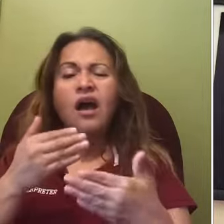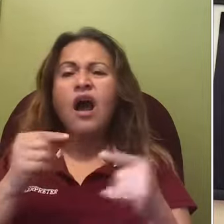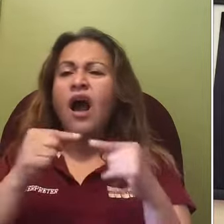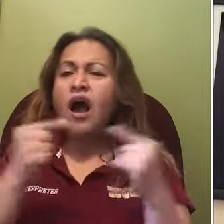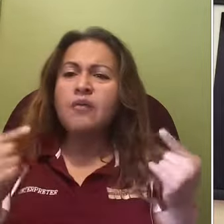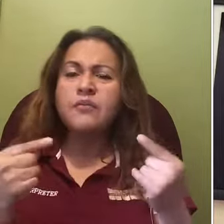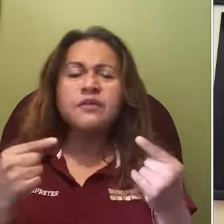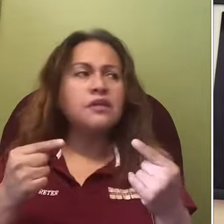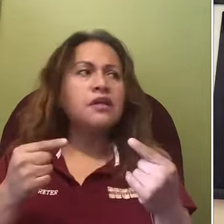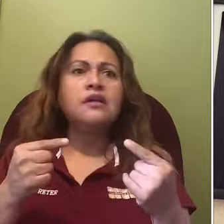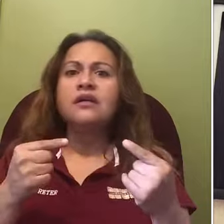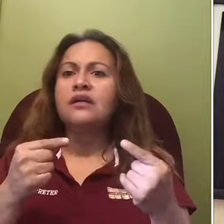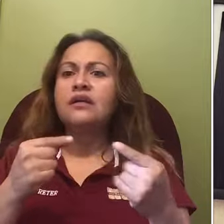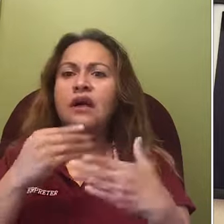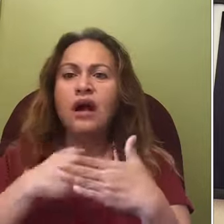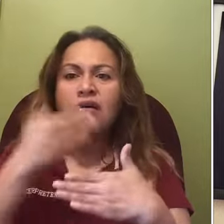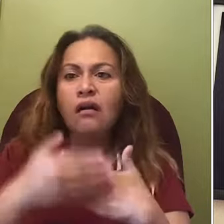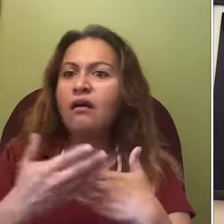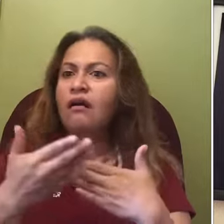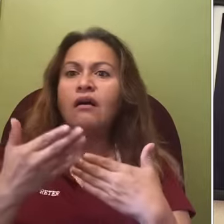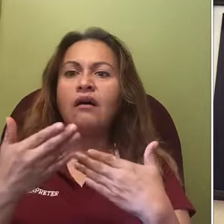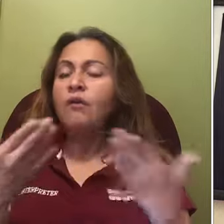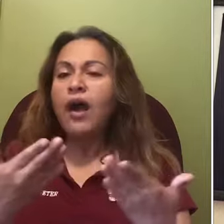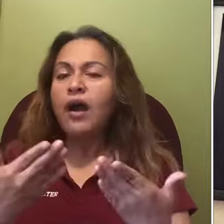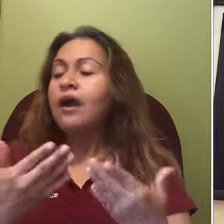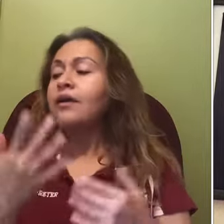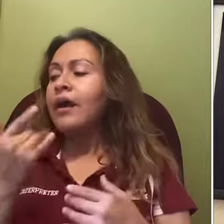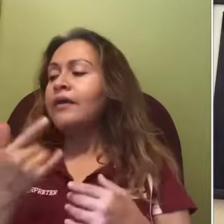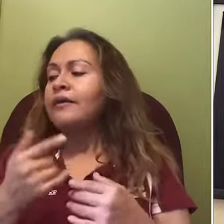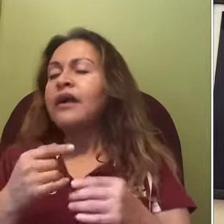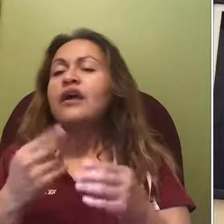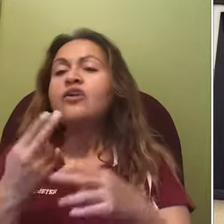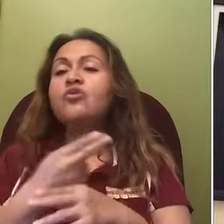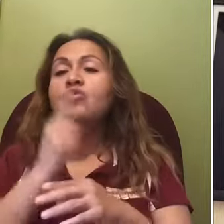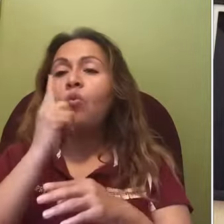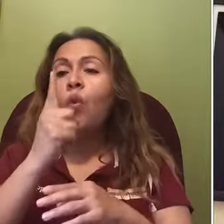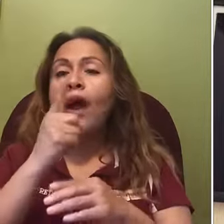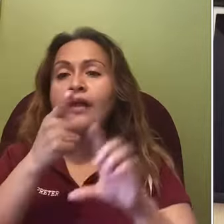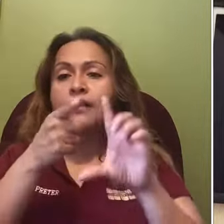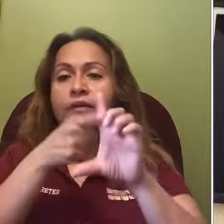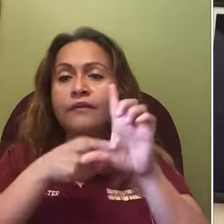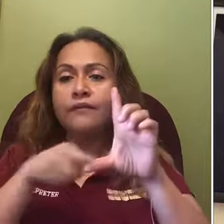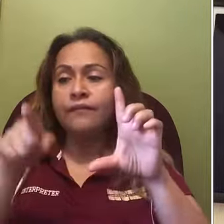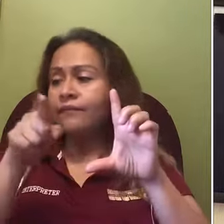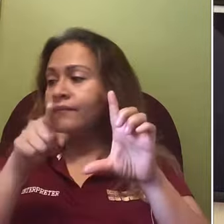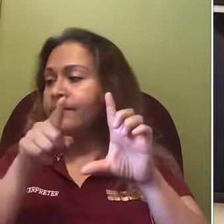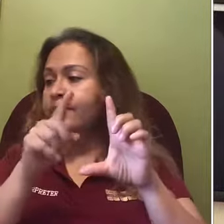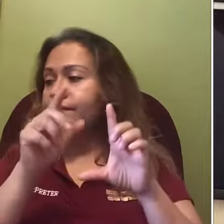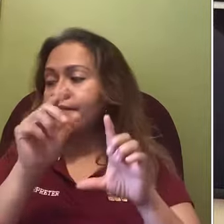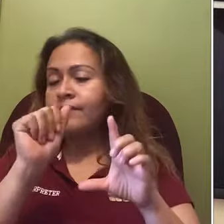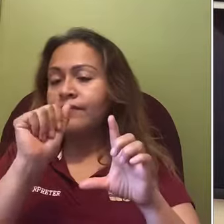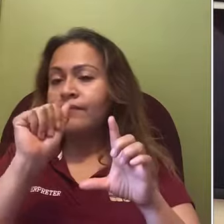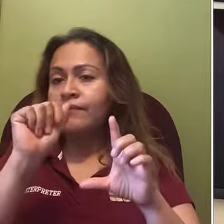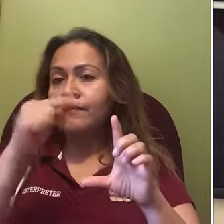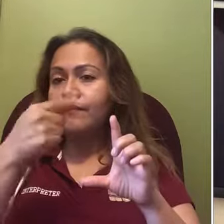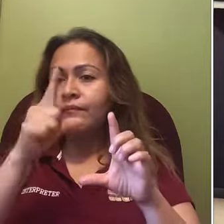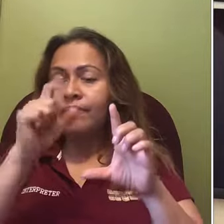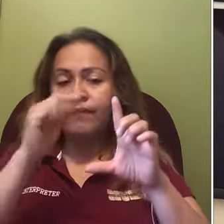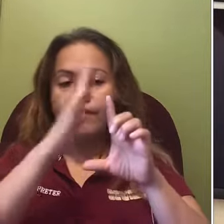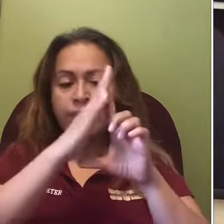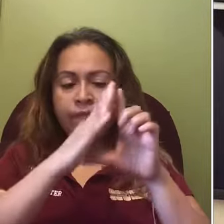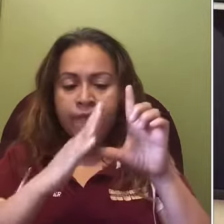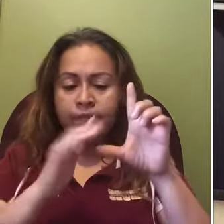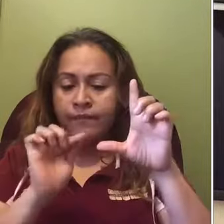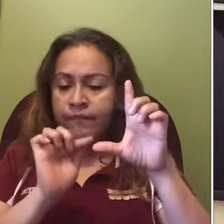What are we talking about? Well, let's take an angle here. Let's take an angle here. Let's say that this angle right over here, this angle right over